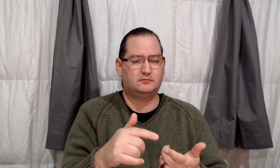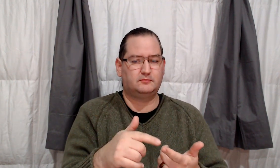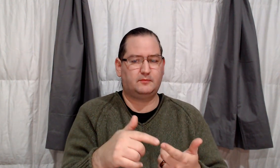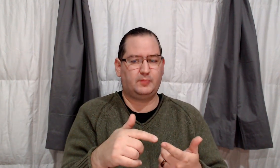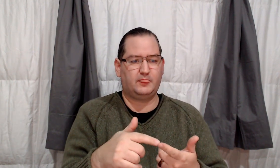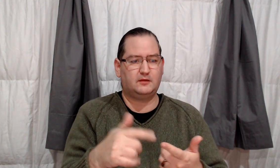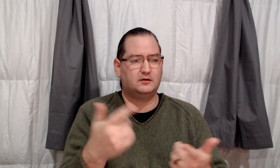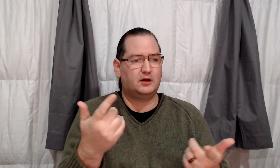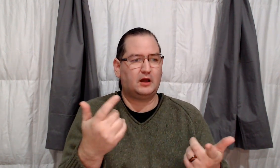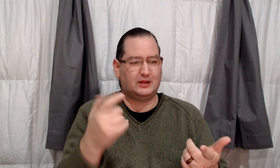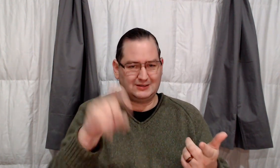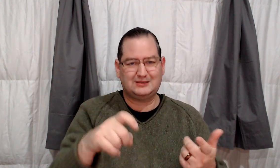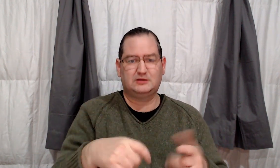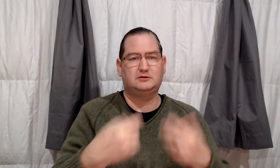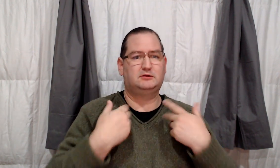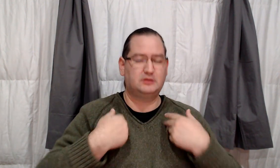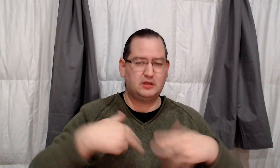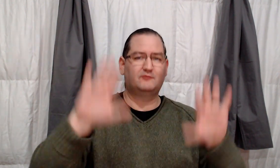killing me and I don't want to do it anymore.